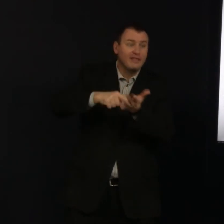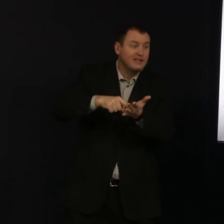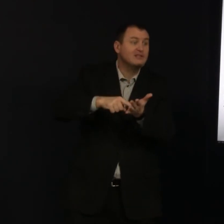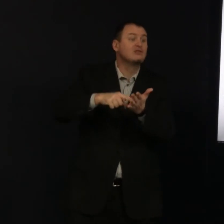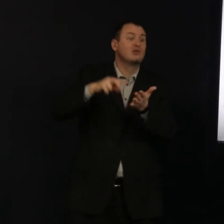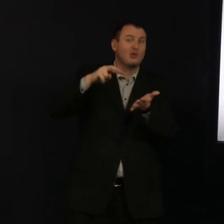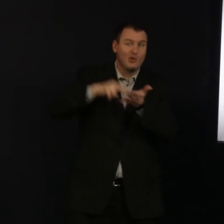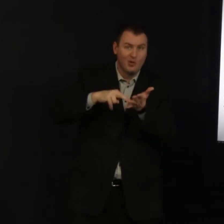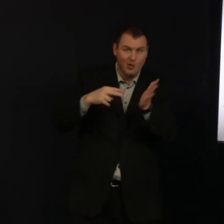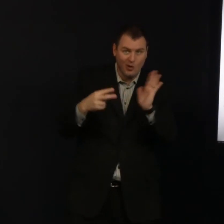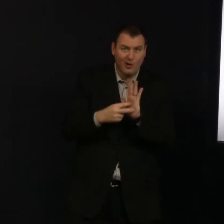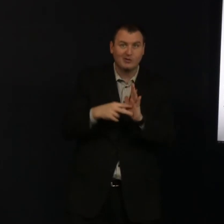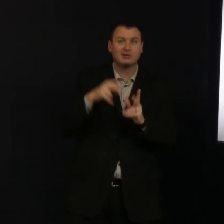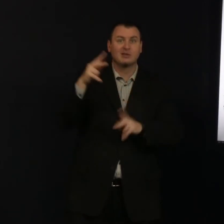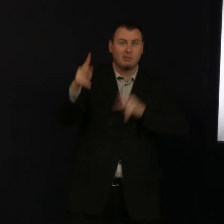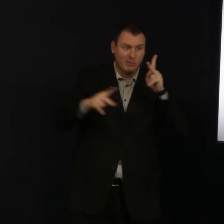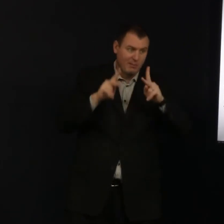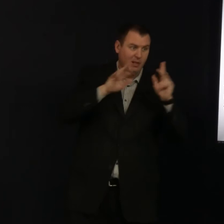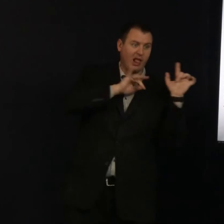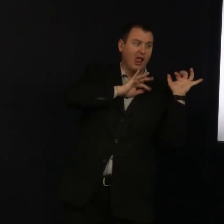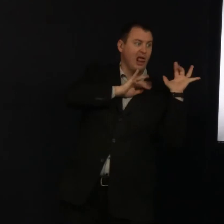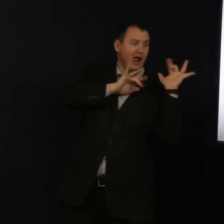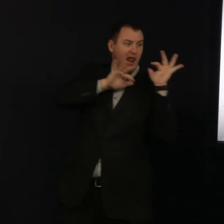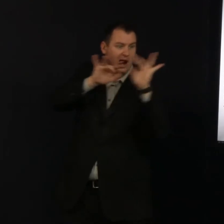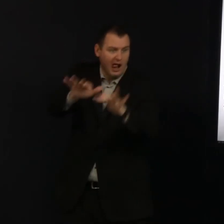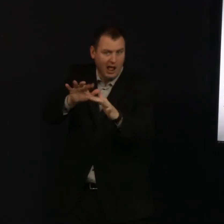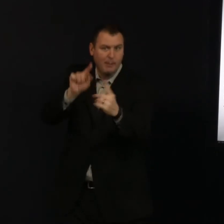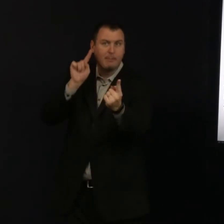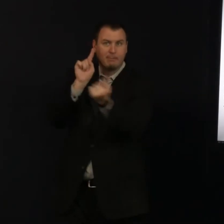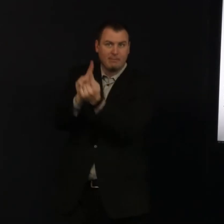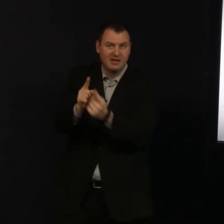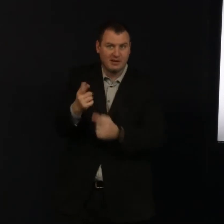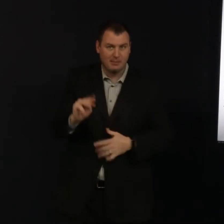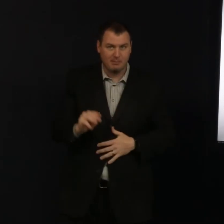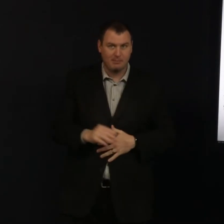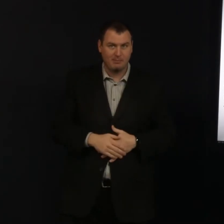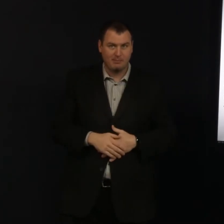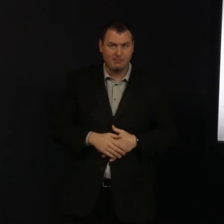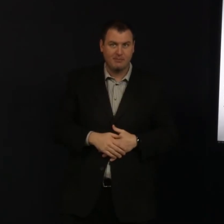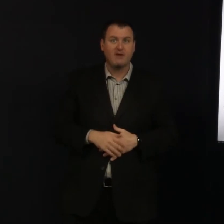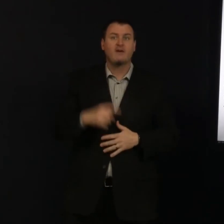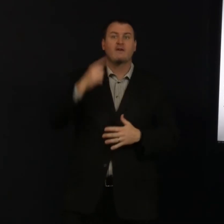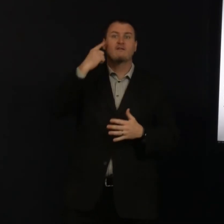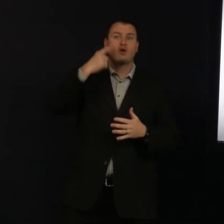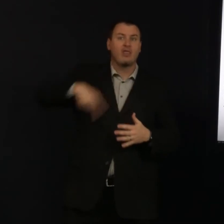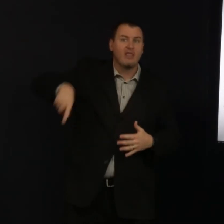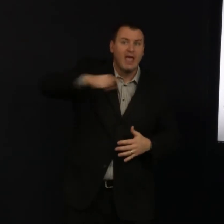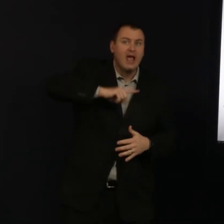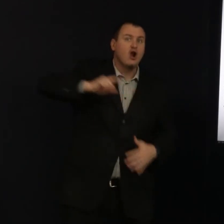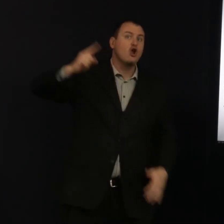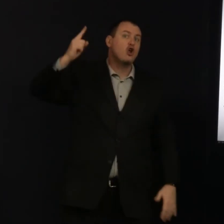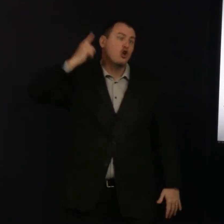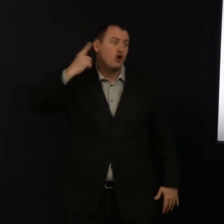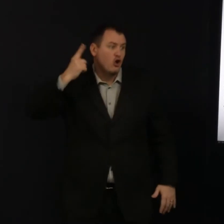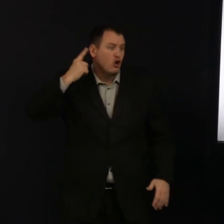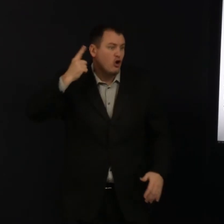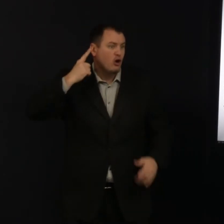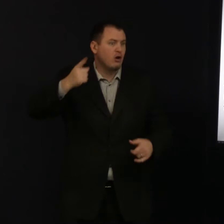For this cause the people all met him. For they